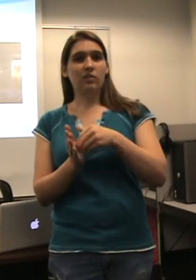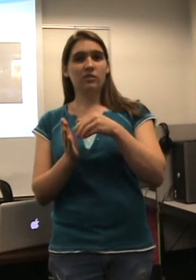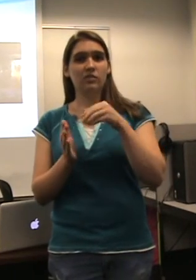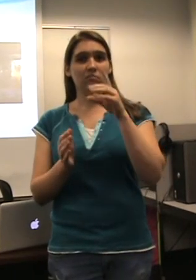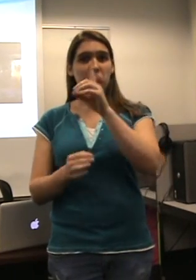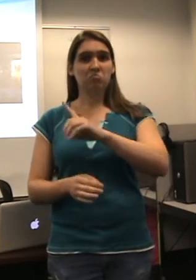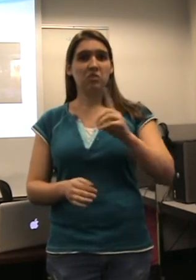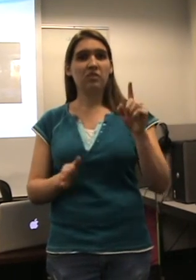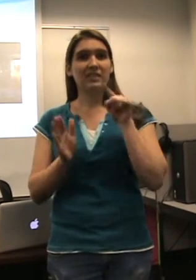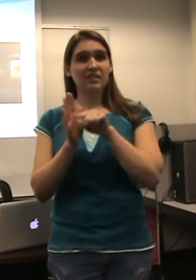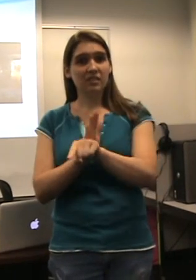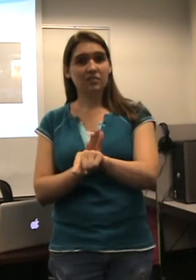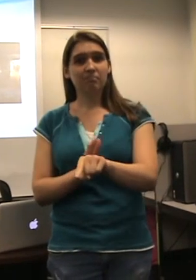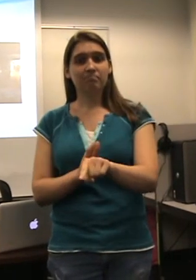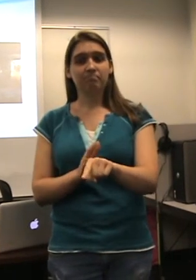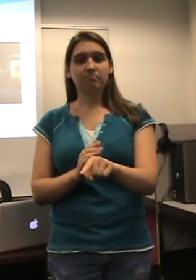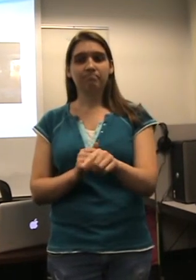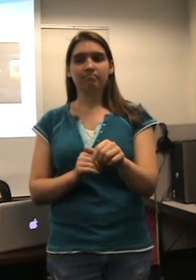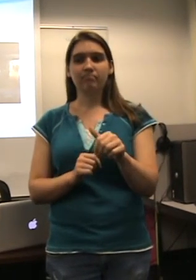The dolphins are not endangered though.